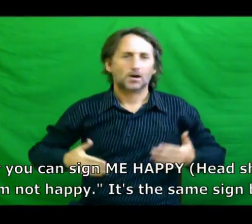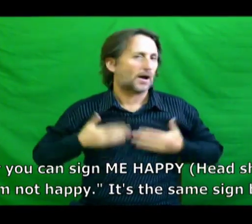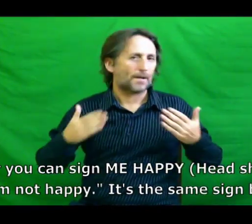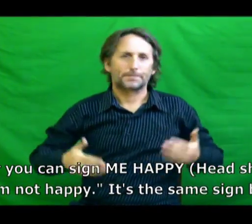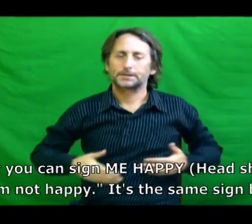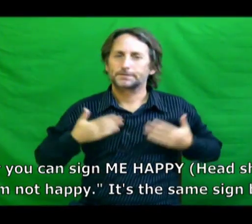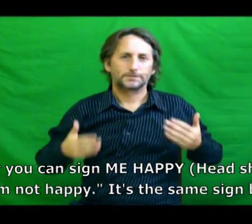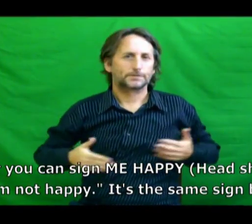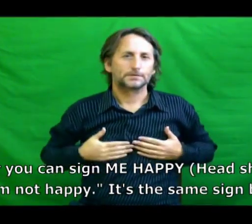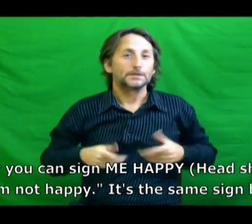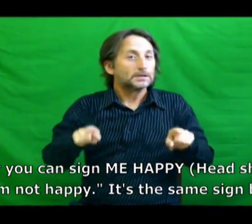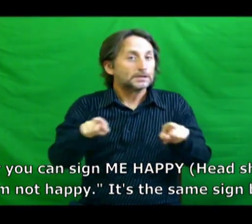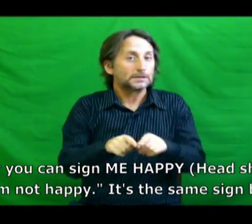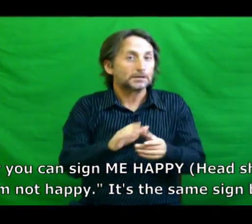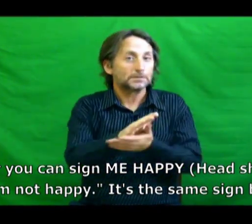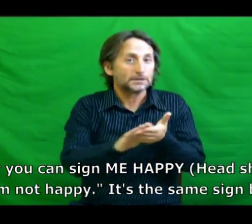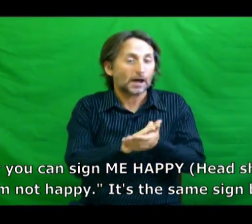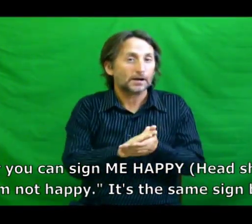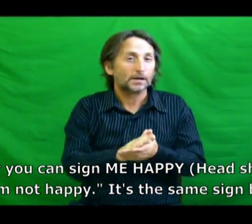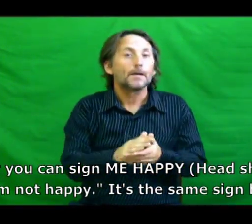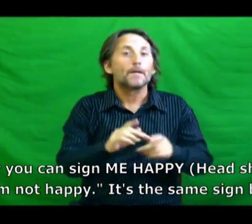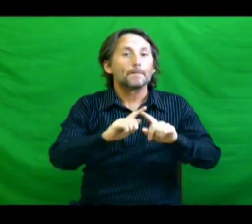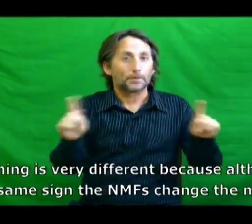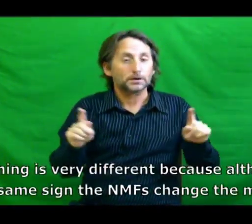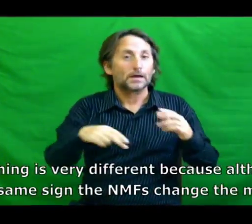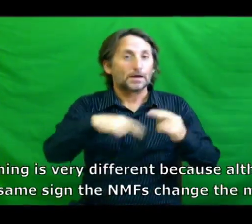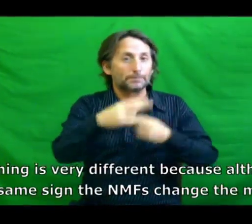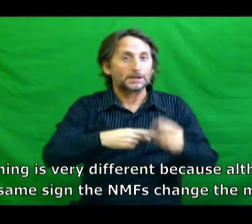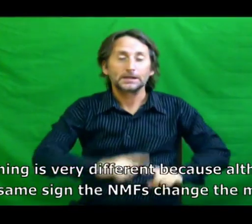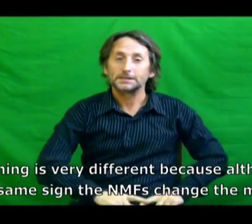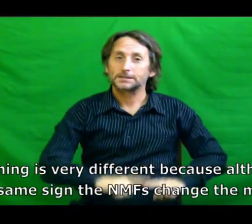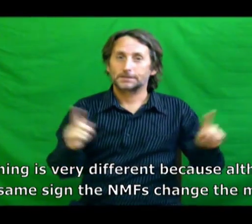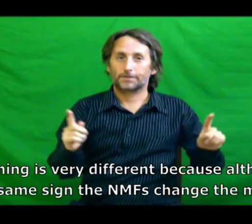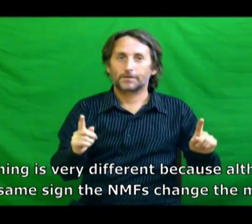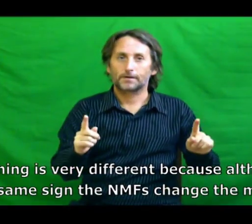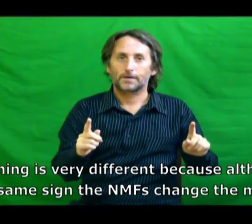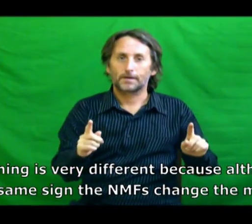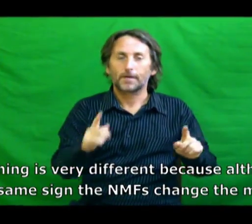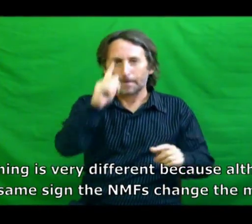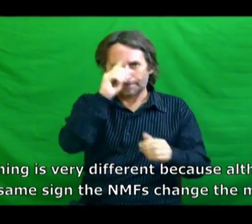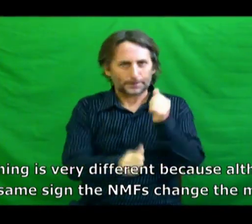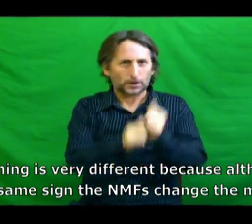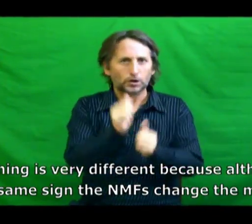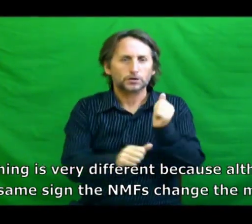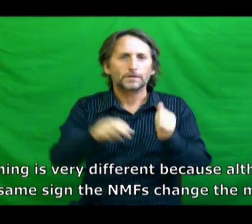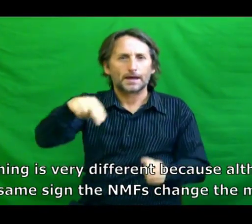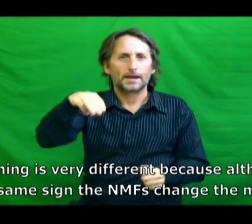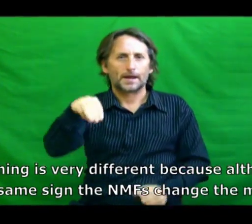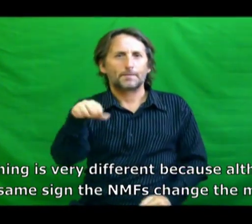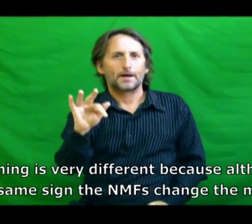not happy. It's the same sign, but the meaning is very different because although it's the same sign, the NMFs change the